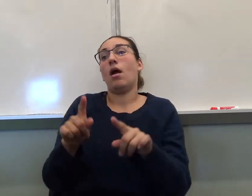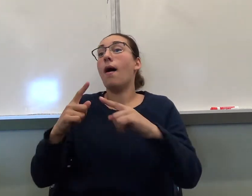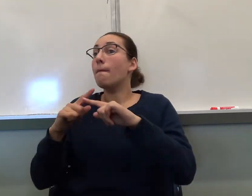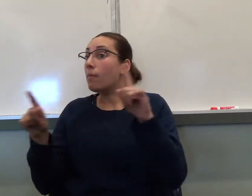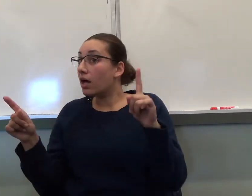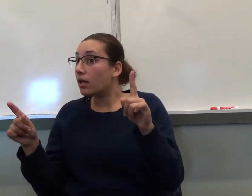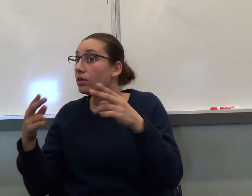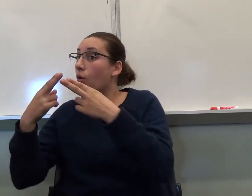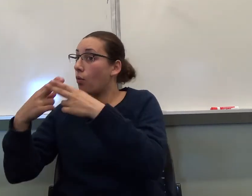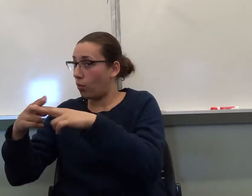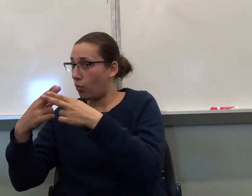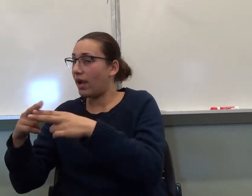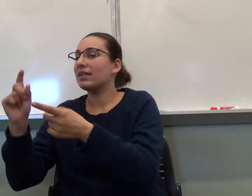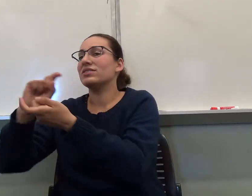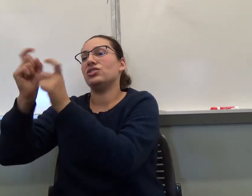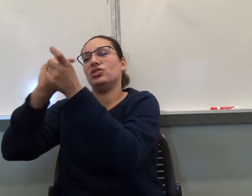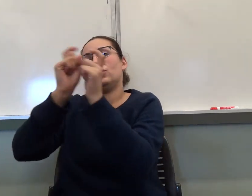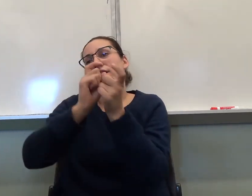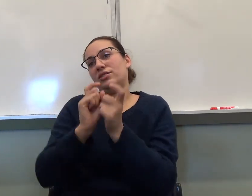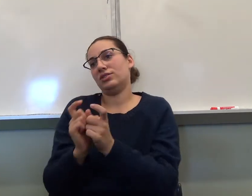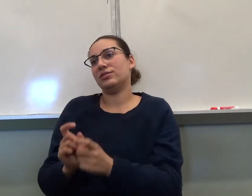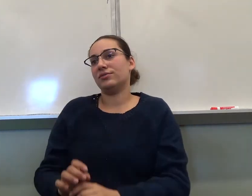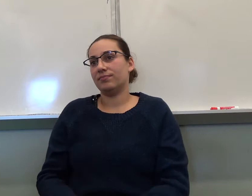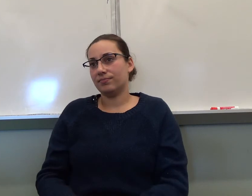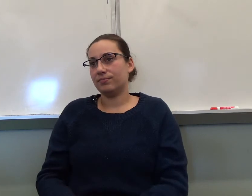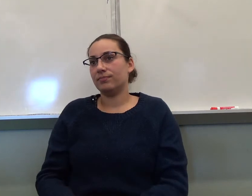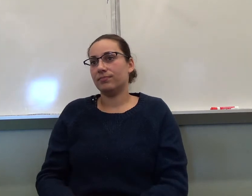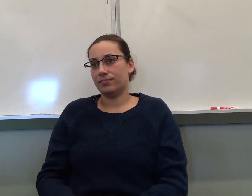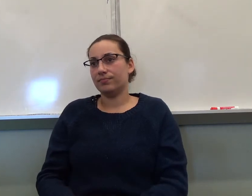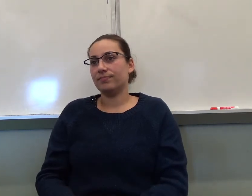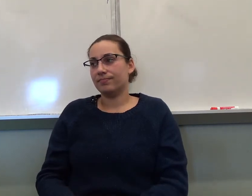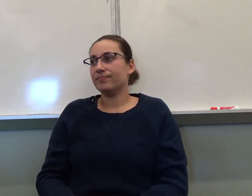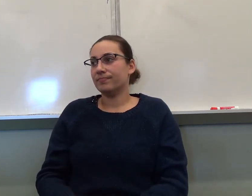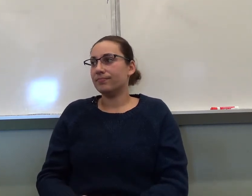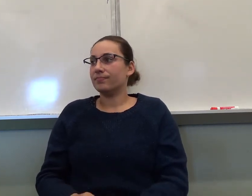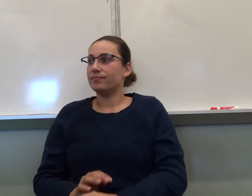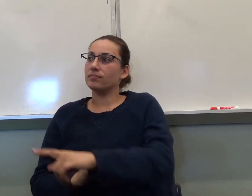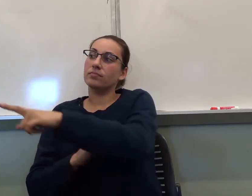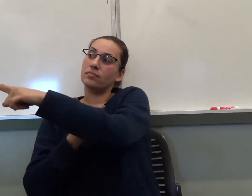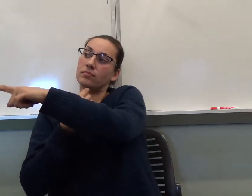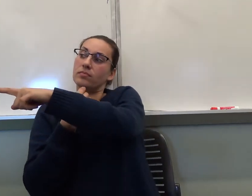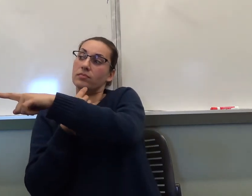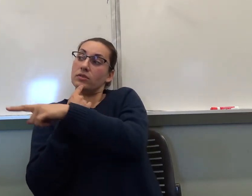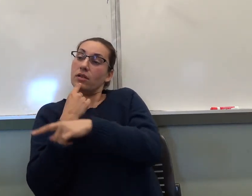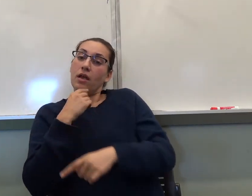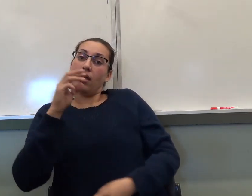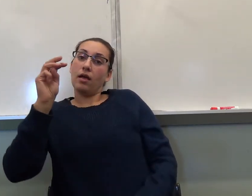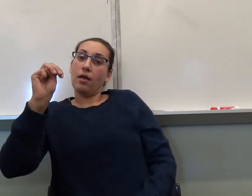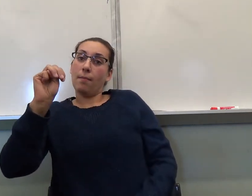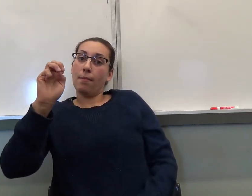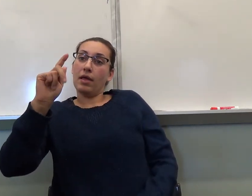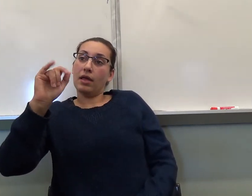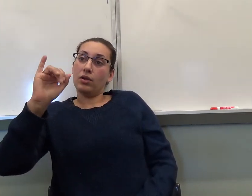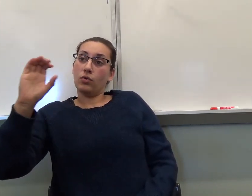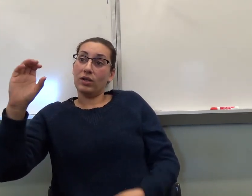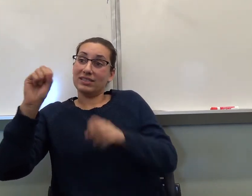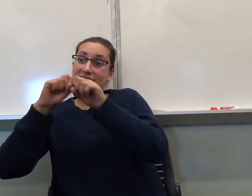So they're gonna, the metric system uses a gram. It uses the gram as the basic unit. How do you measure a